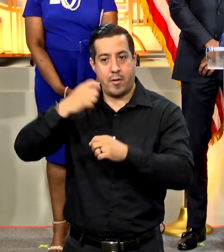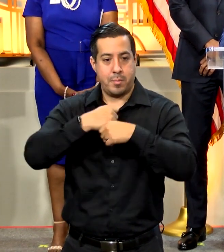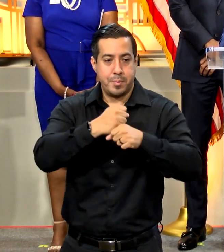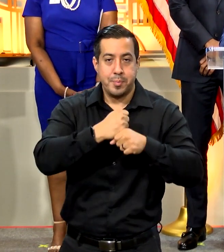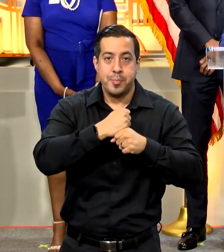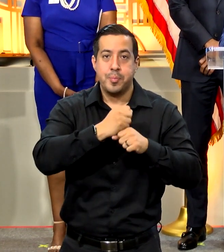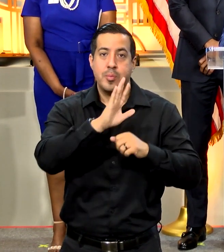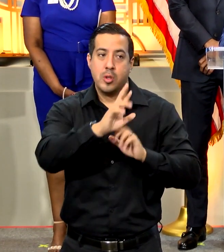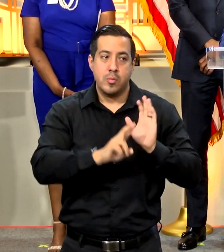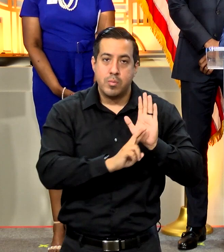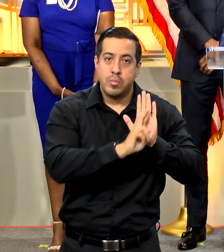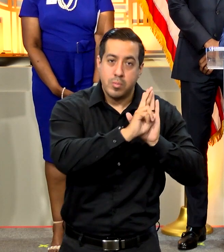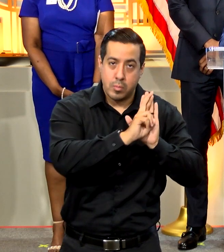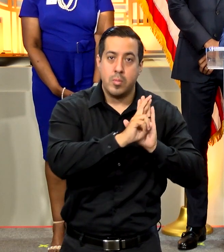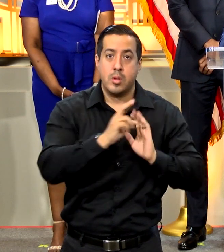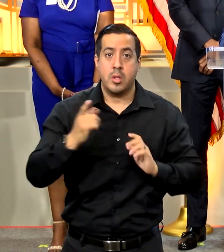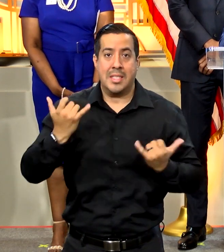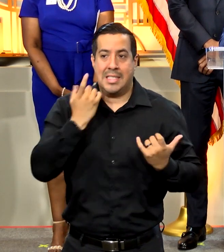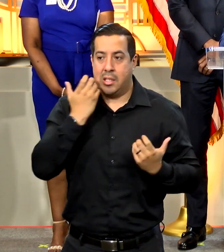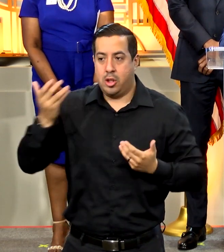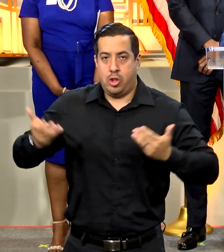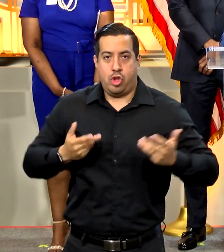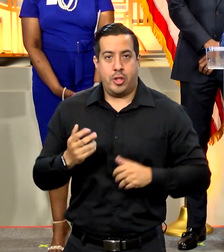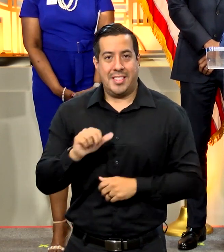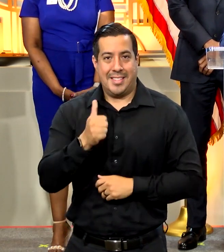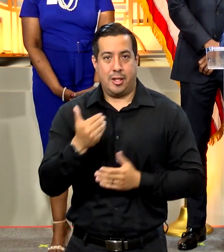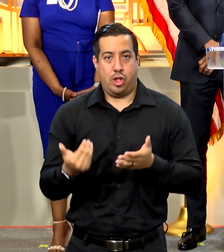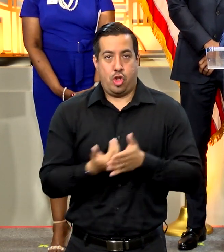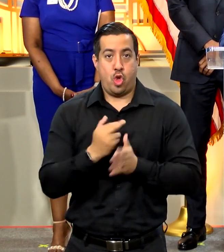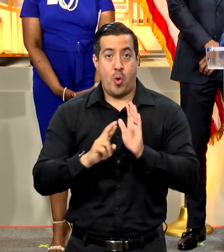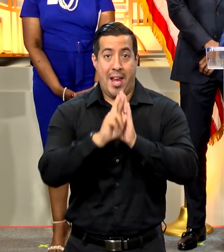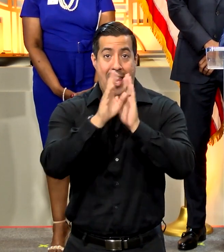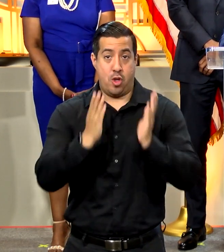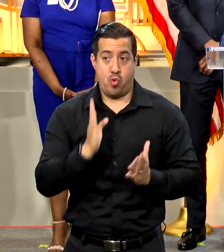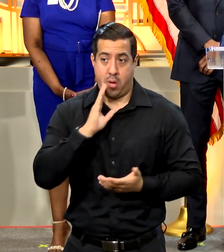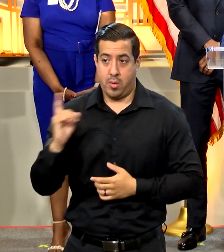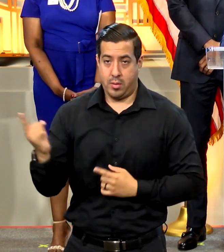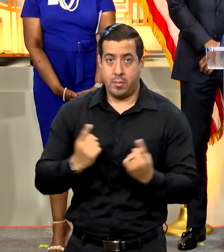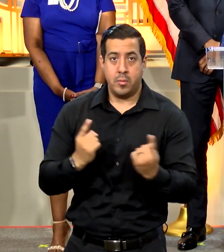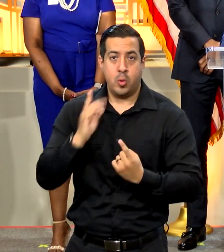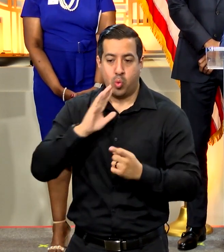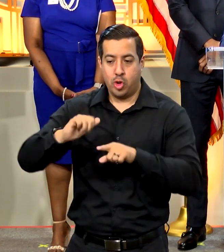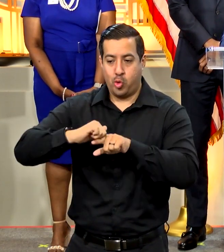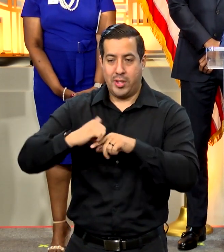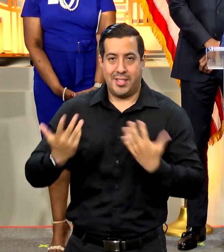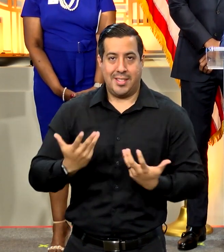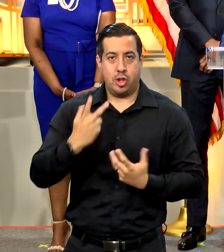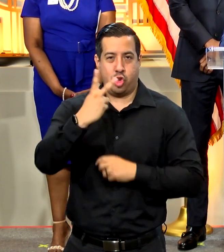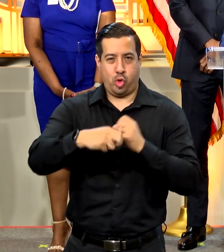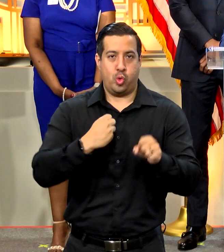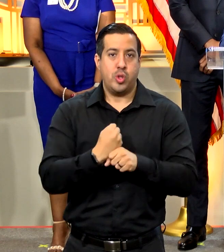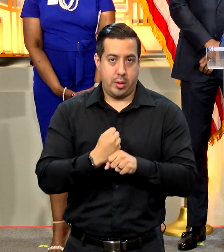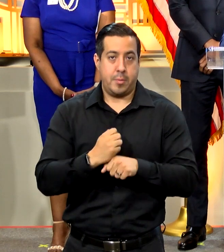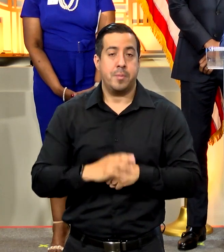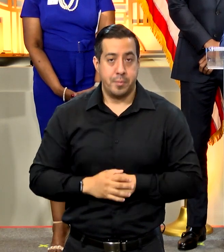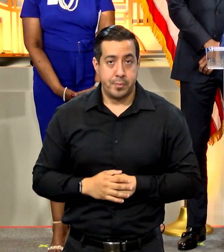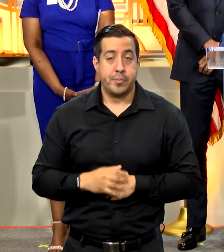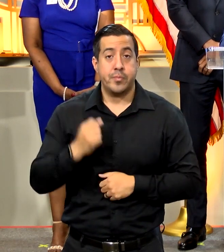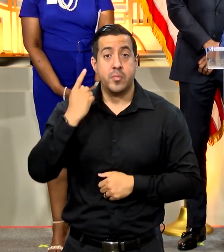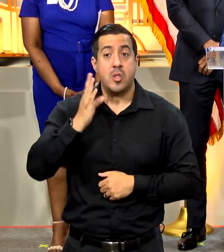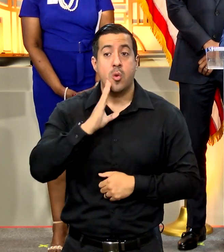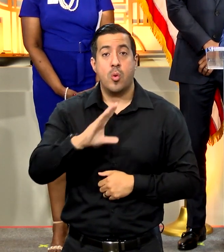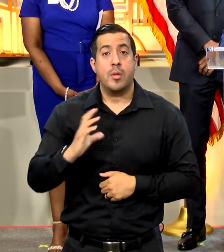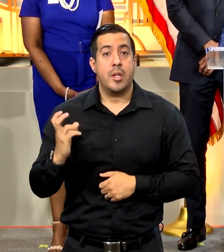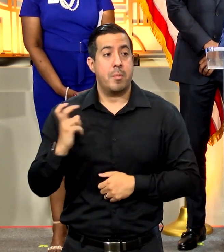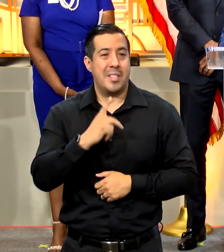and she recently welcomed 10 new astronaut candidates who were trained in Houston for 2 years. Director Wyche returned